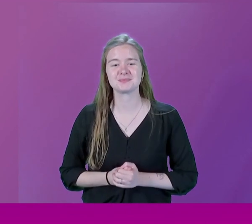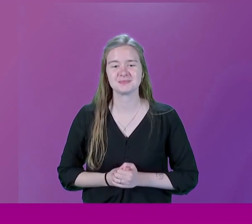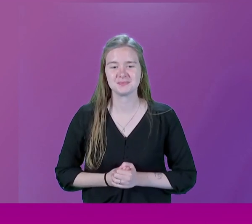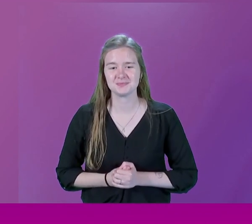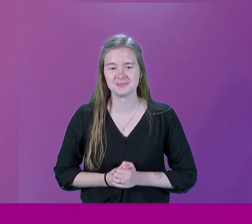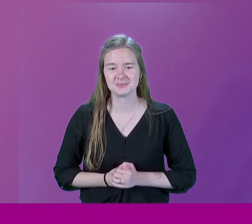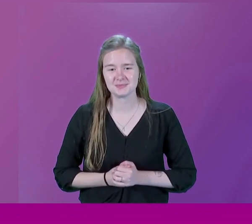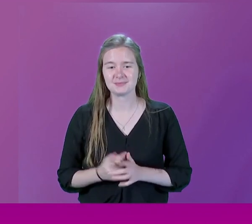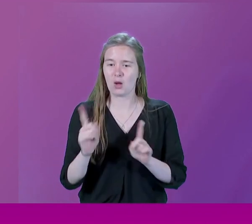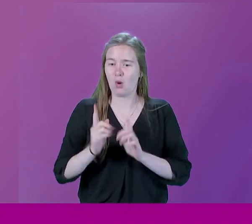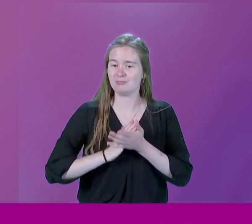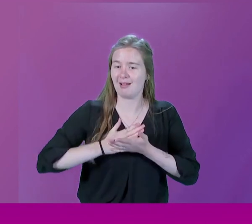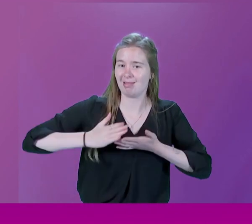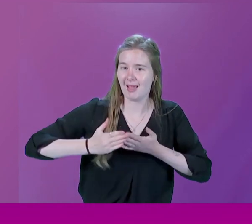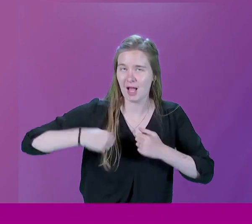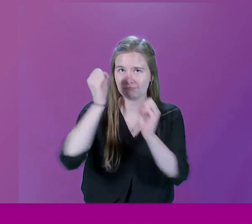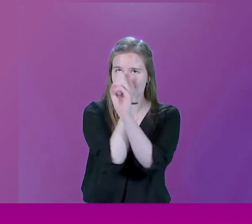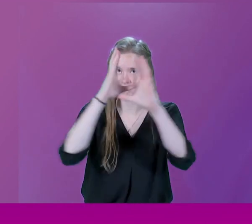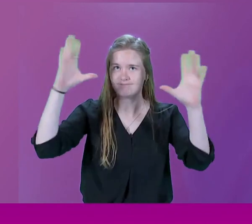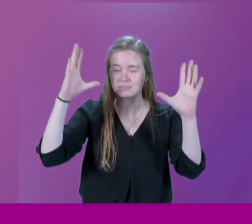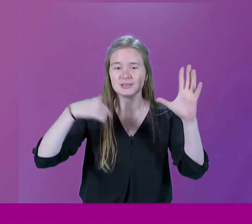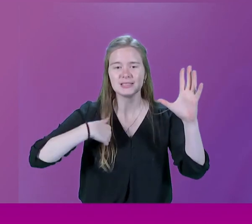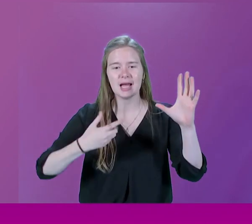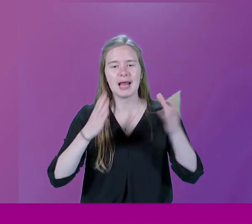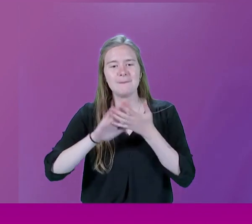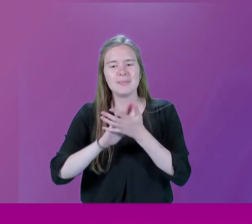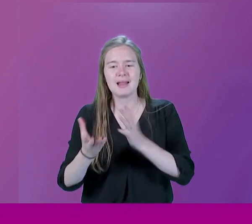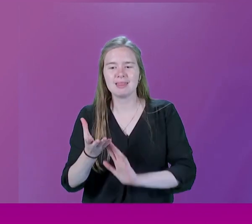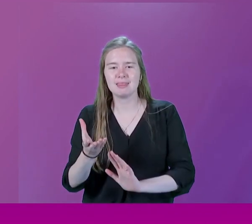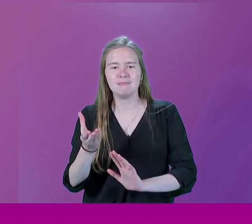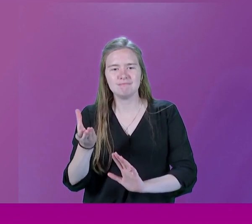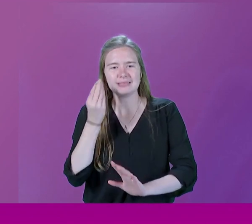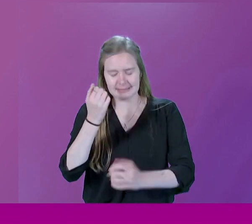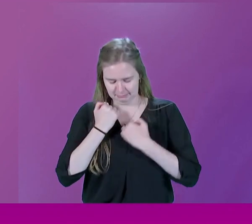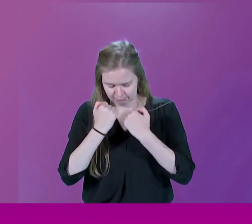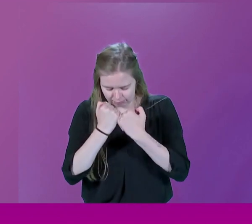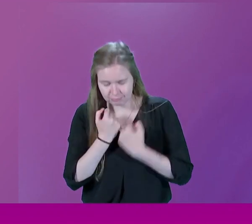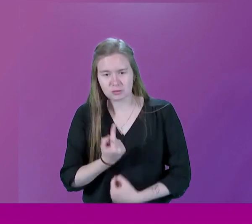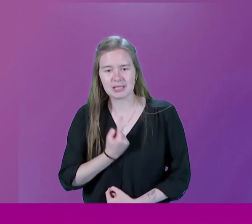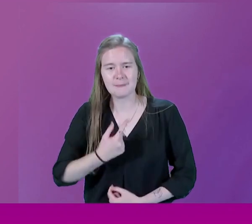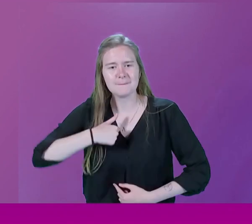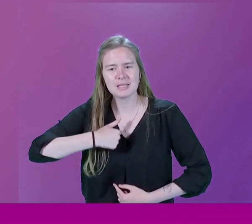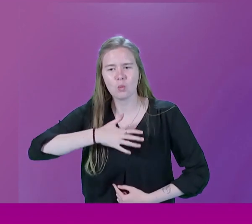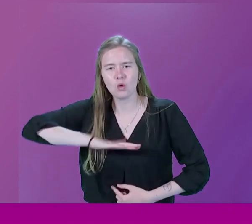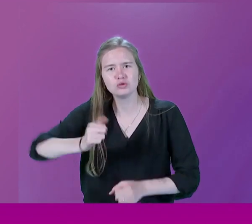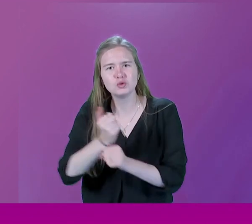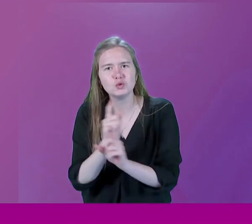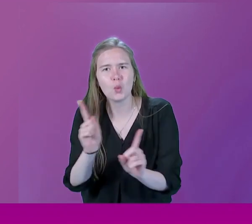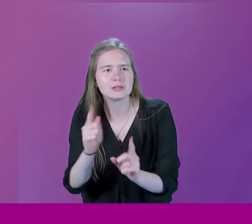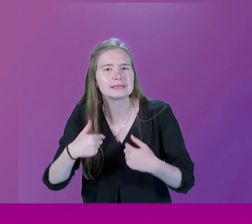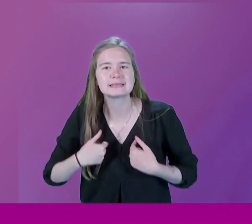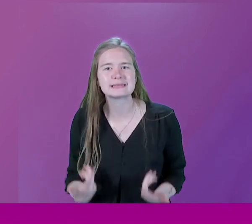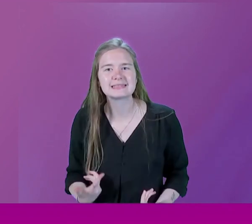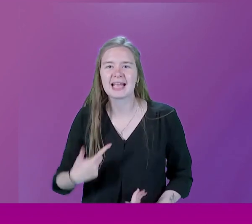And what was very clear in my mind, and this is all about listening to yourself, is what do I want to do? You know, what